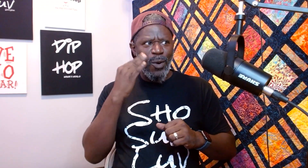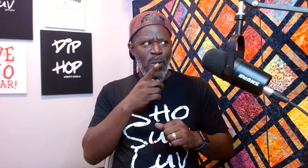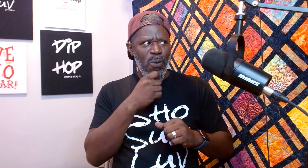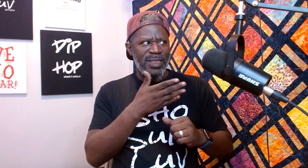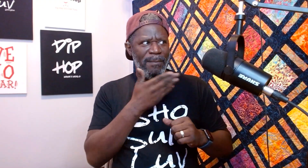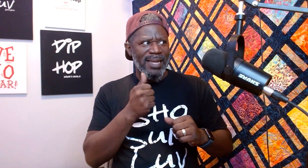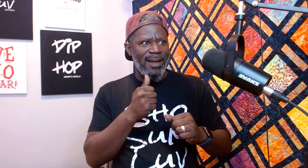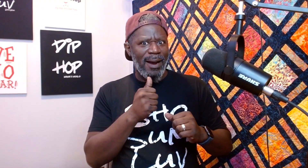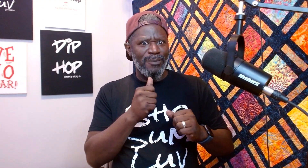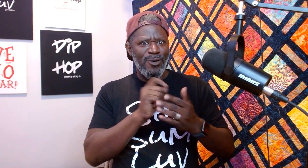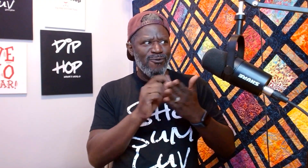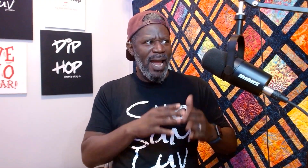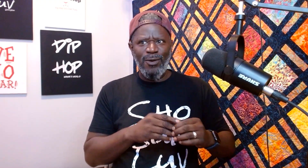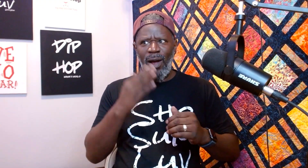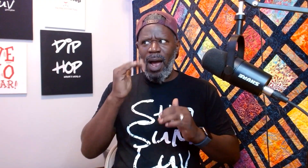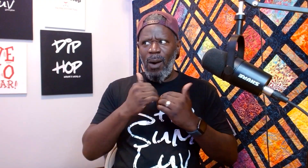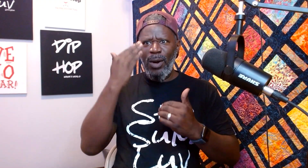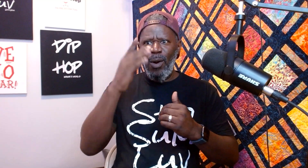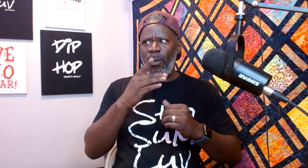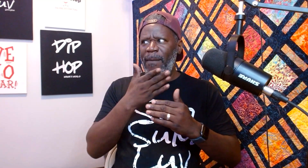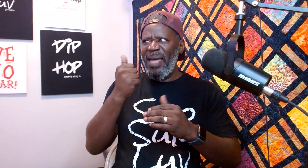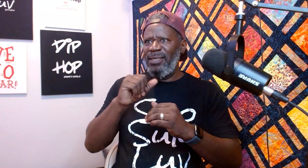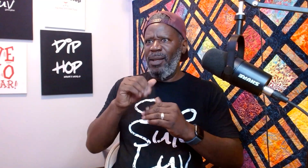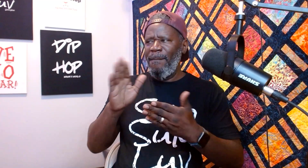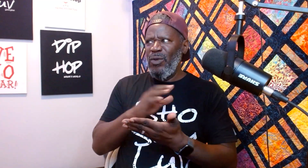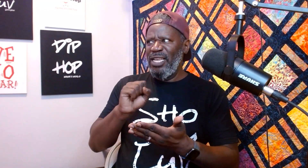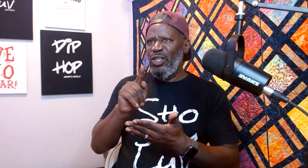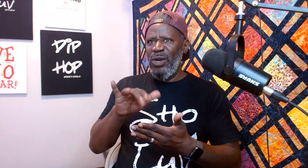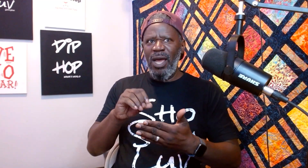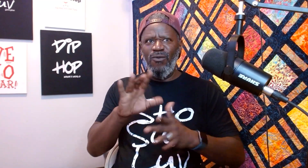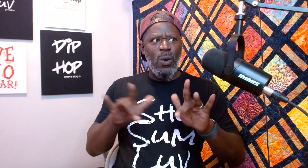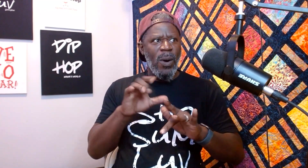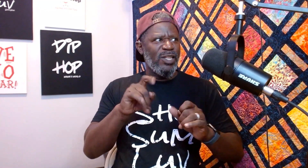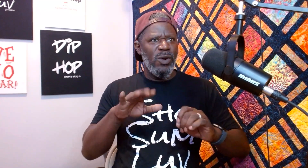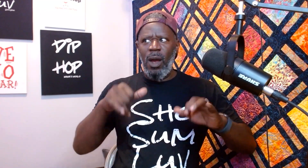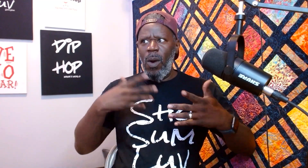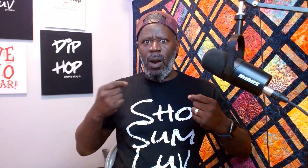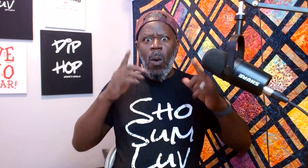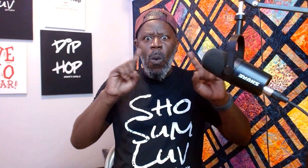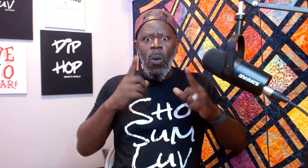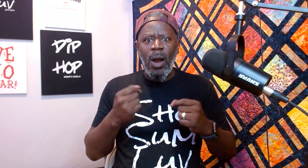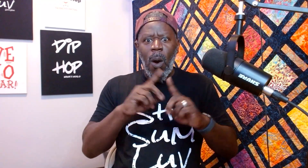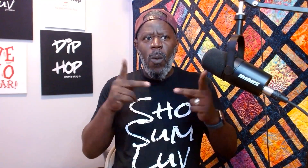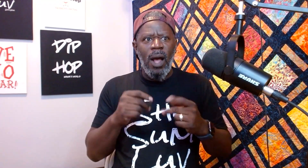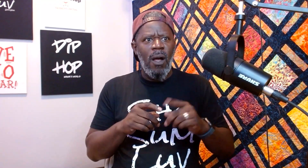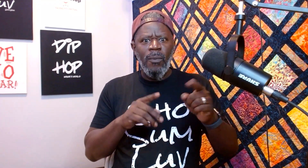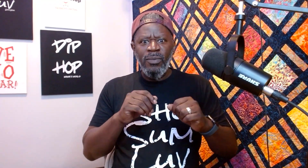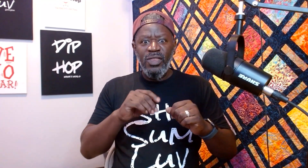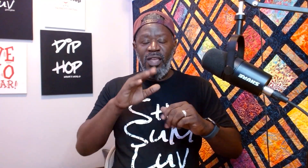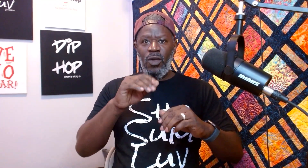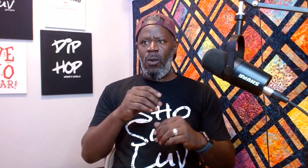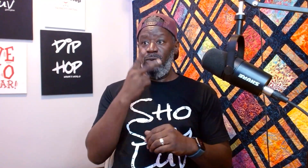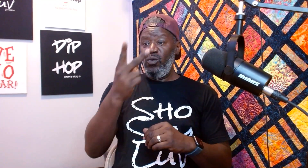How do I know who's the best writer? How do I know the best music studio, recording studio, where I go? Who do I go? Where I